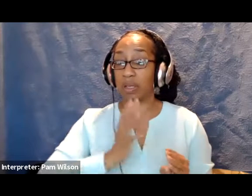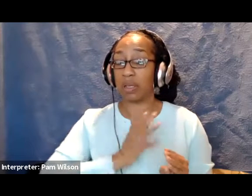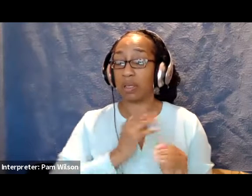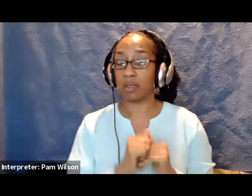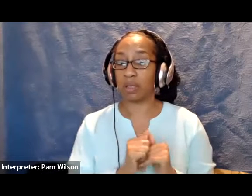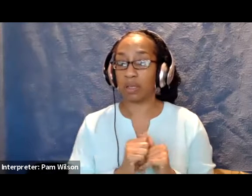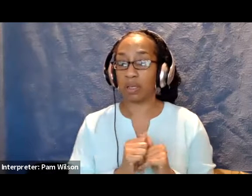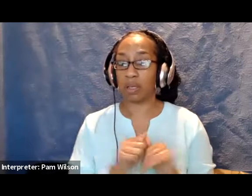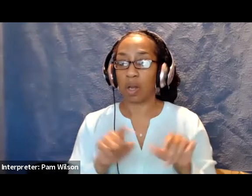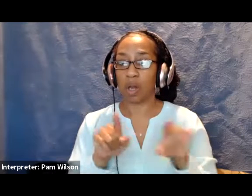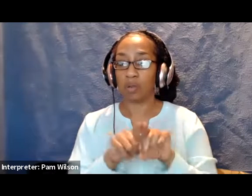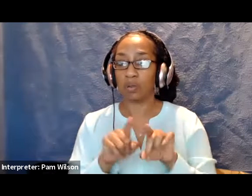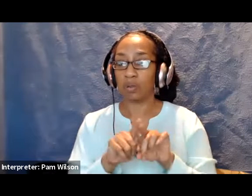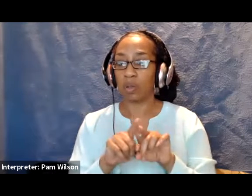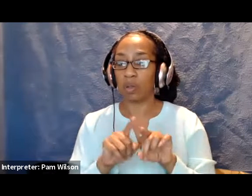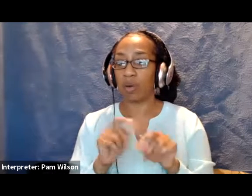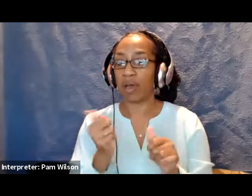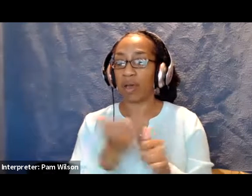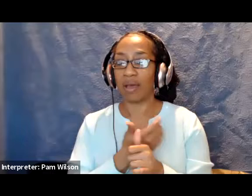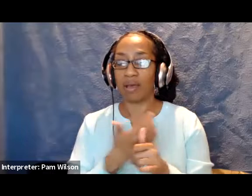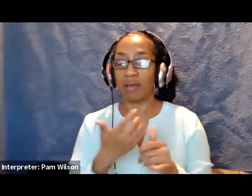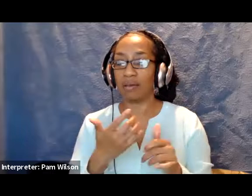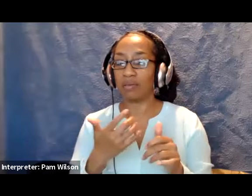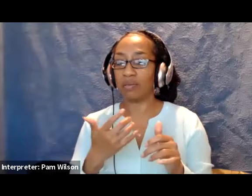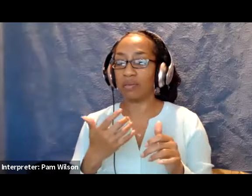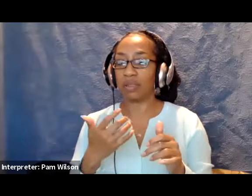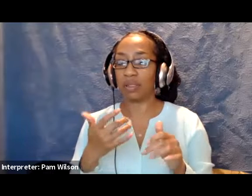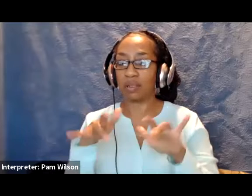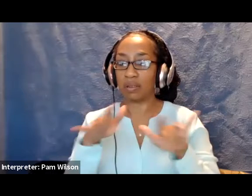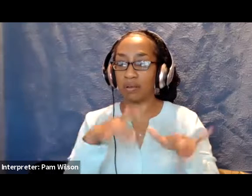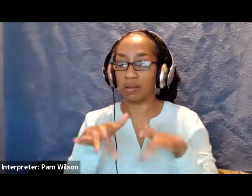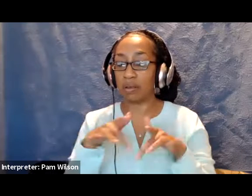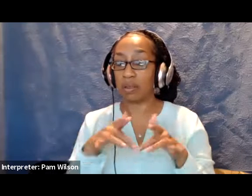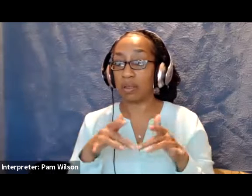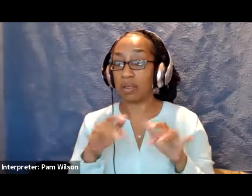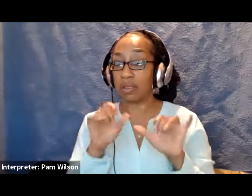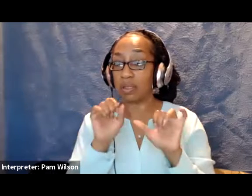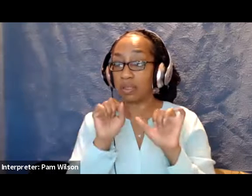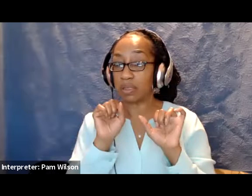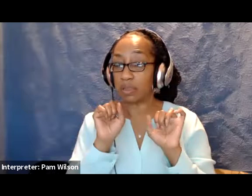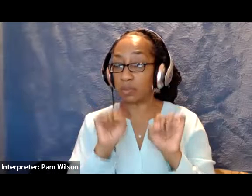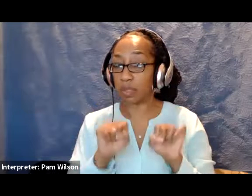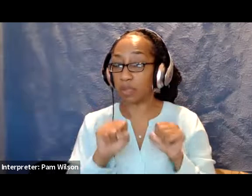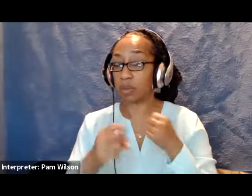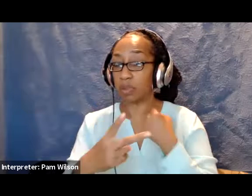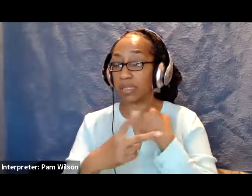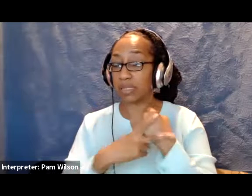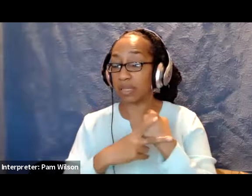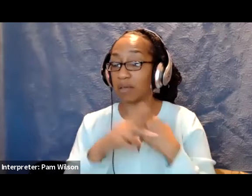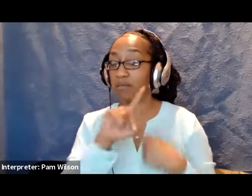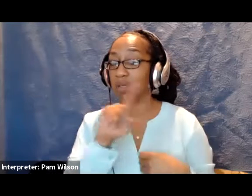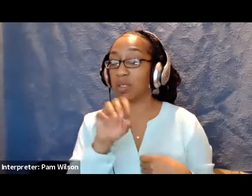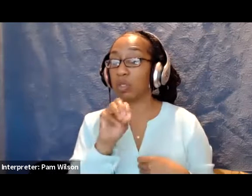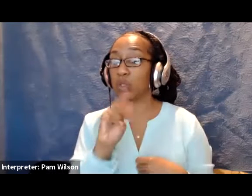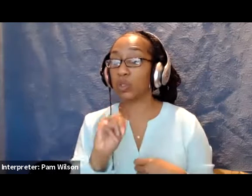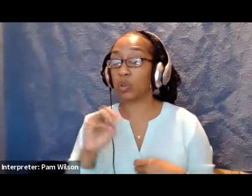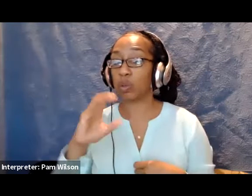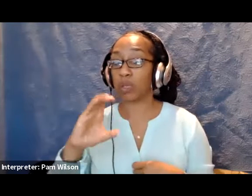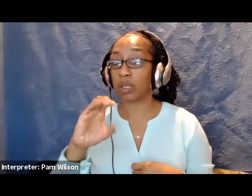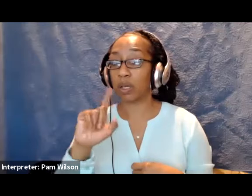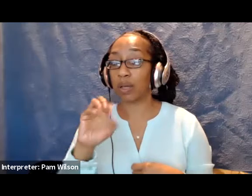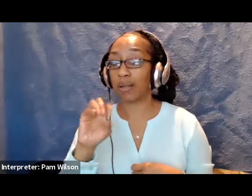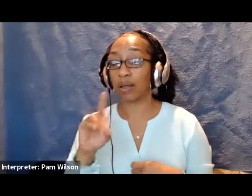cloud. It may go up into the Zoom cloud. So that may be something that is important to